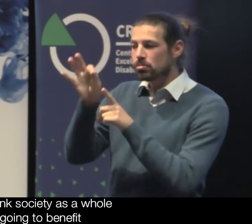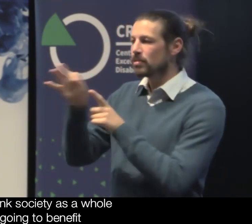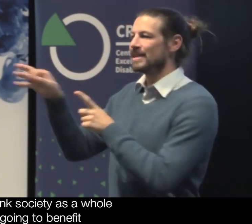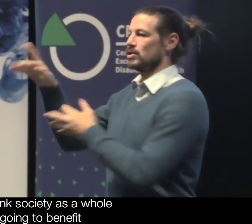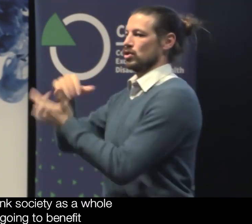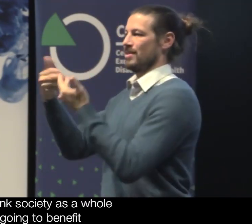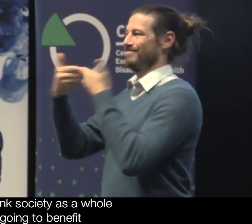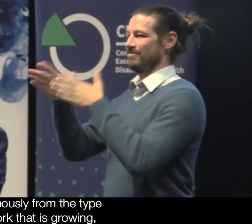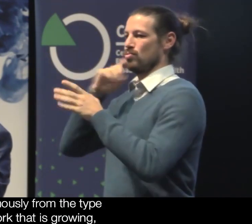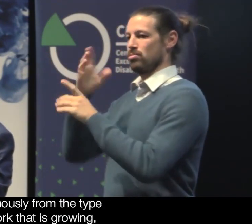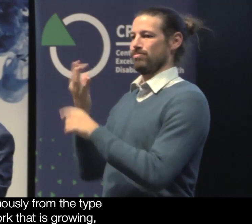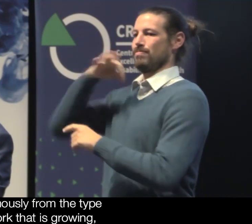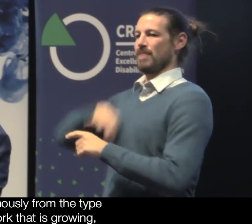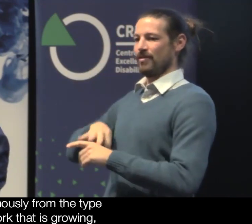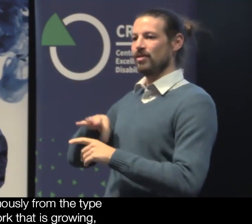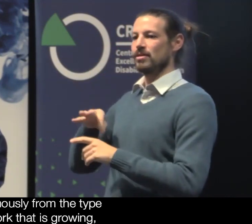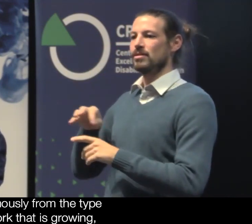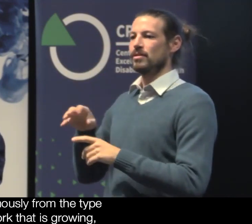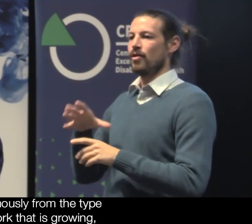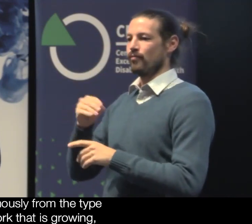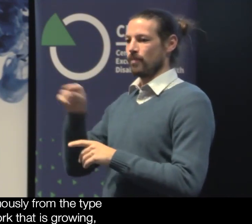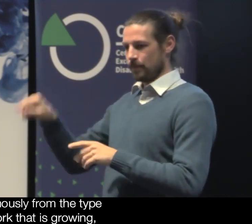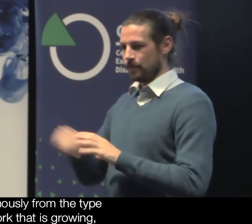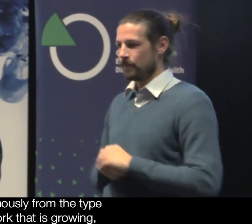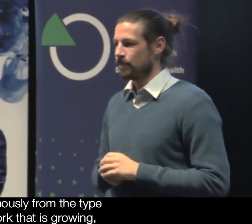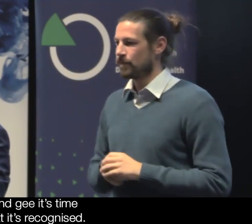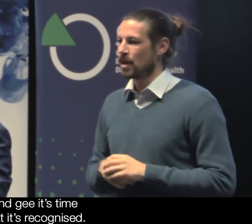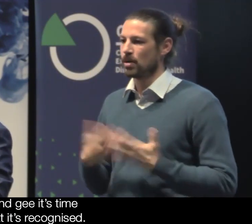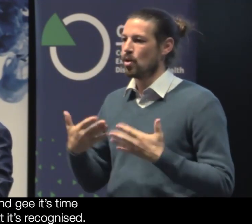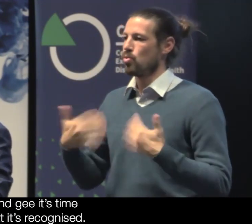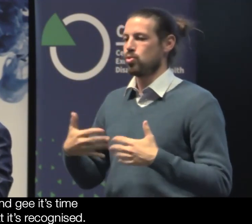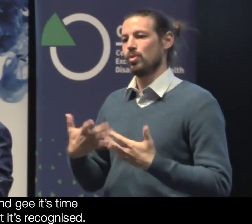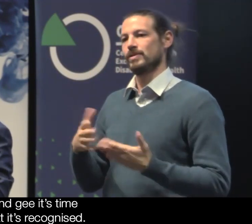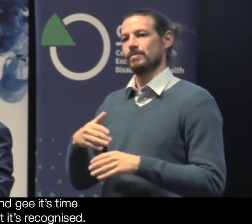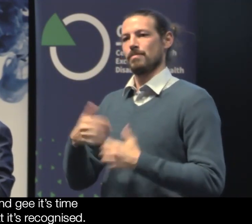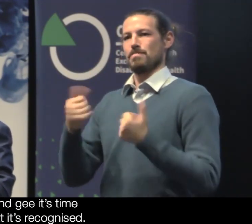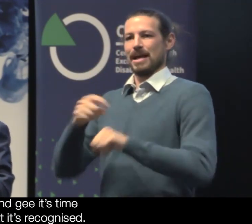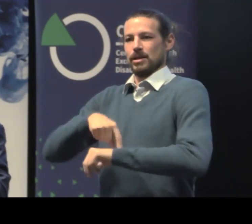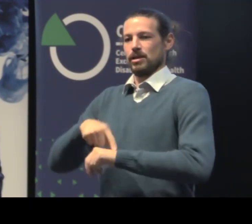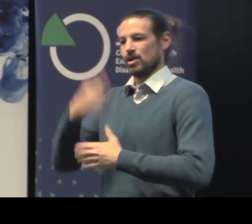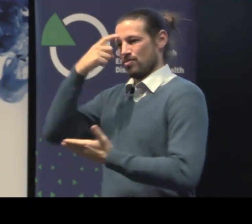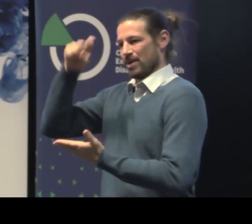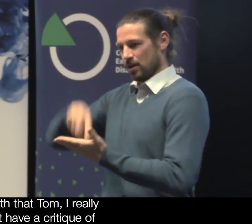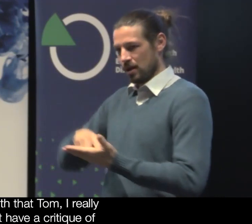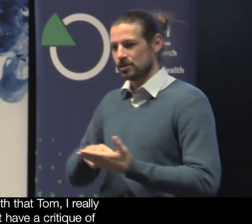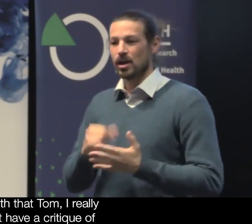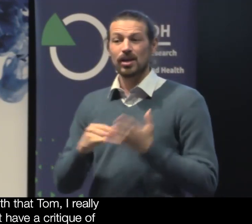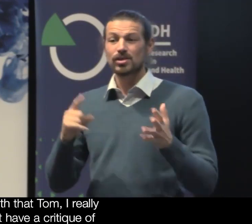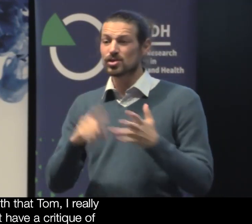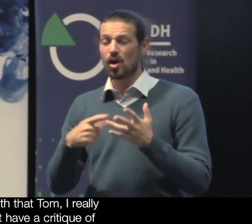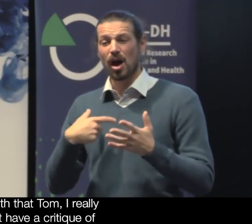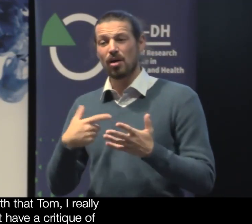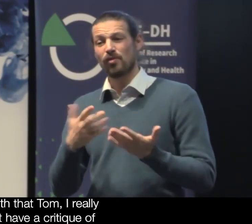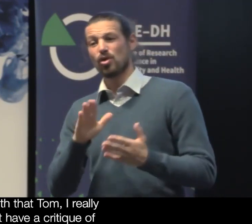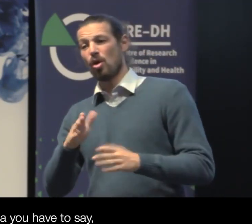is going to benefit enormously from the type of work that is growing. But gee, it's time that it's recognised. So with that, Tom, I really don't have a critique